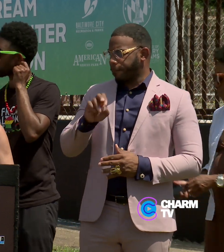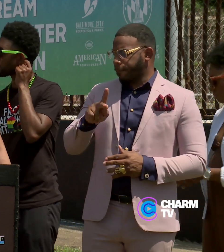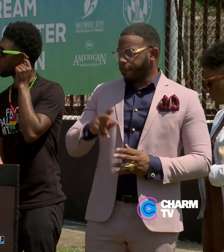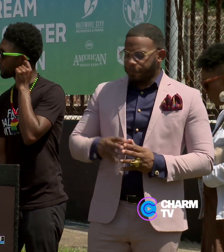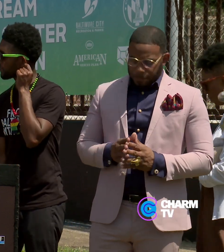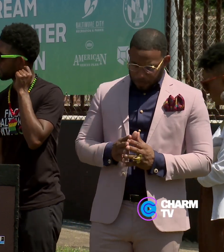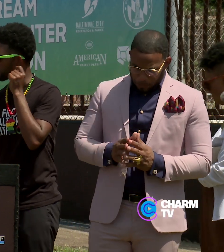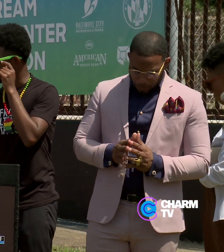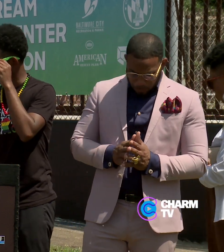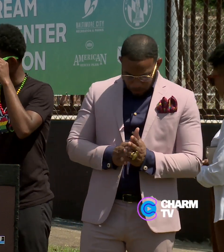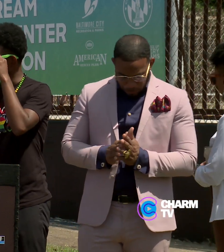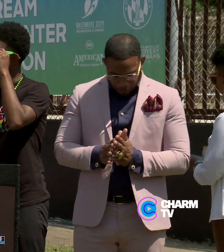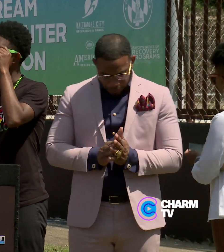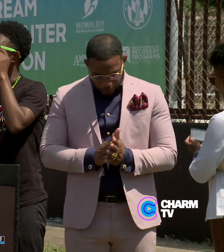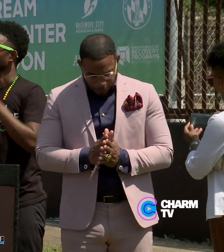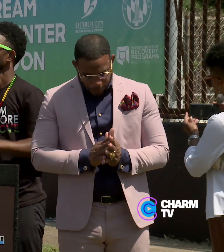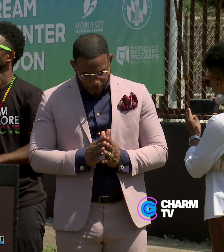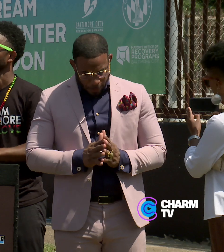Washington.